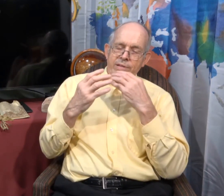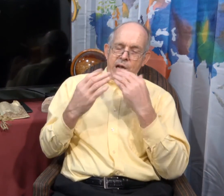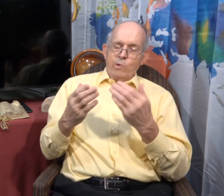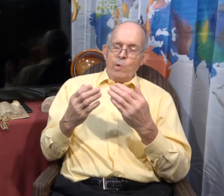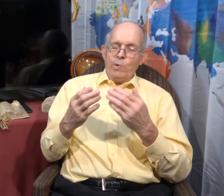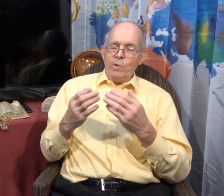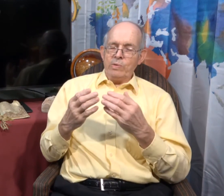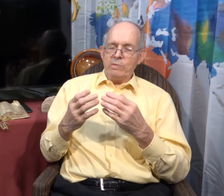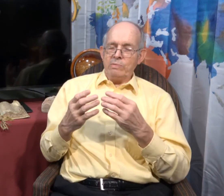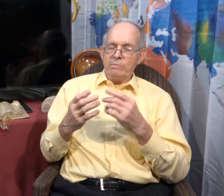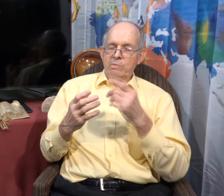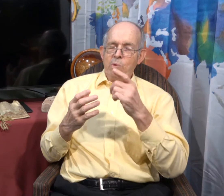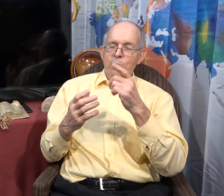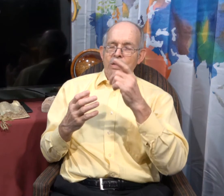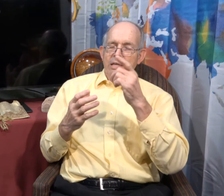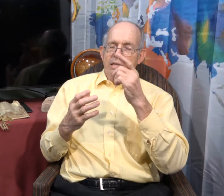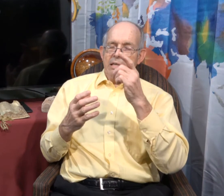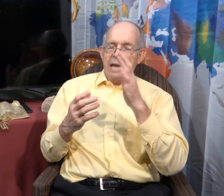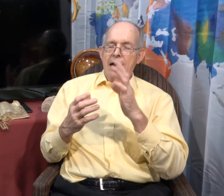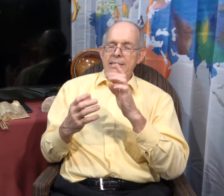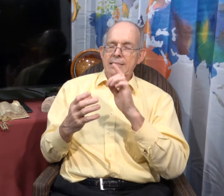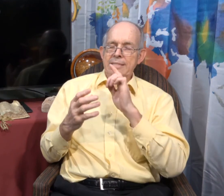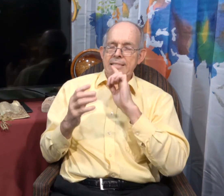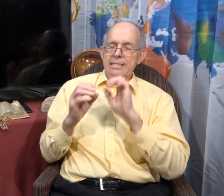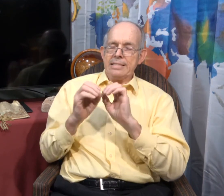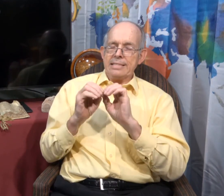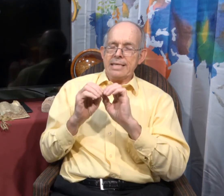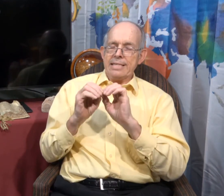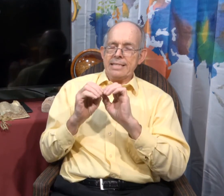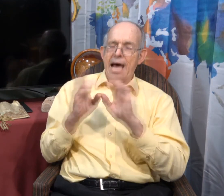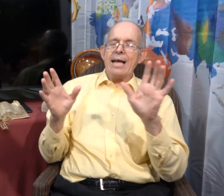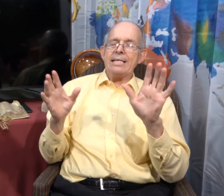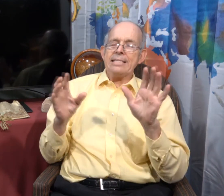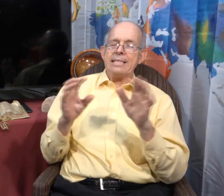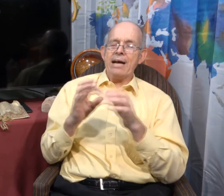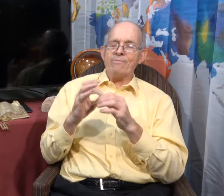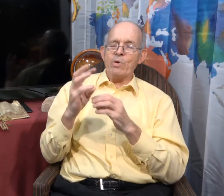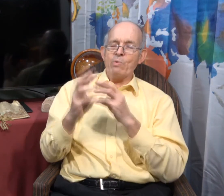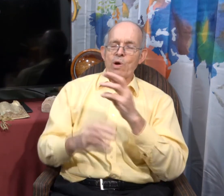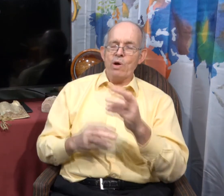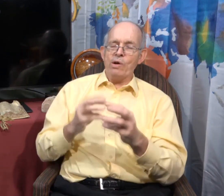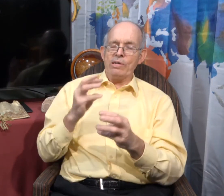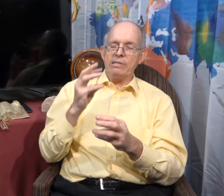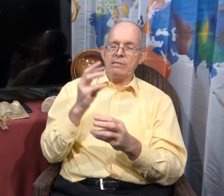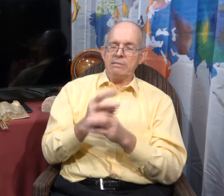thank you. You, God, is the night of the world.